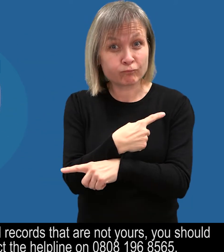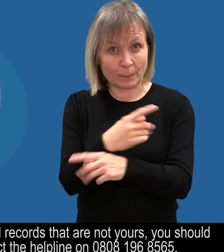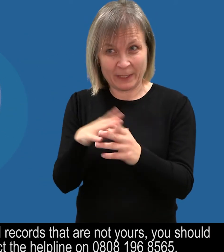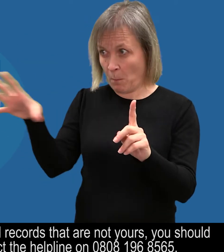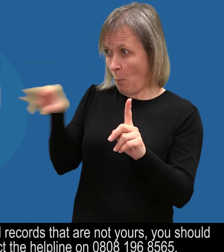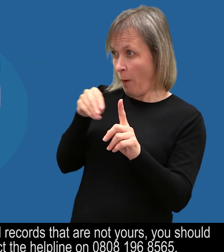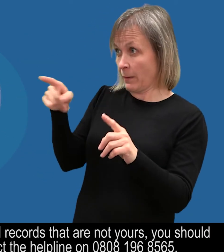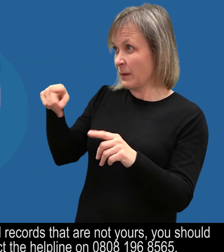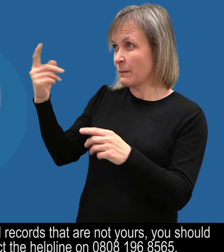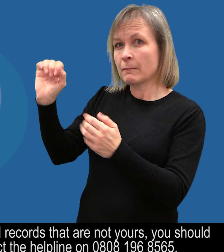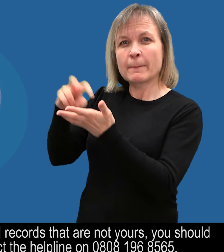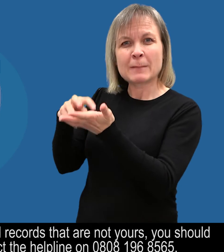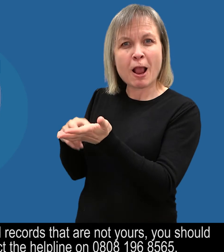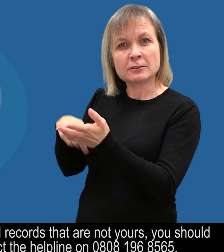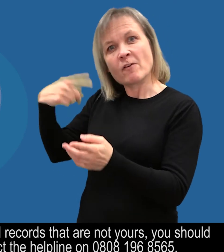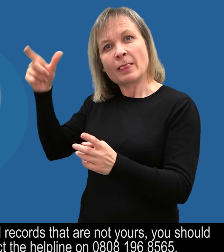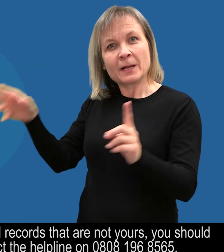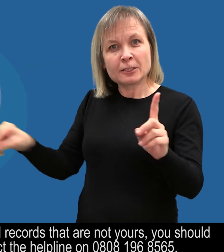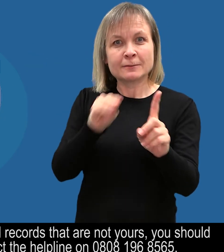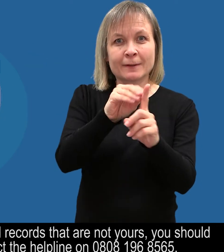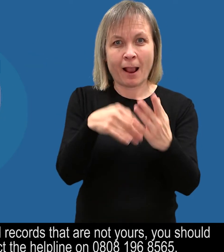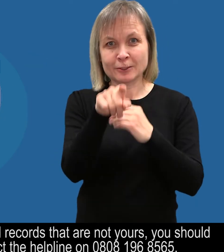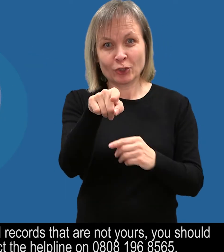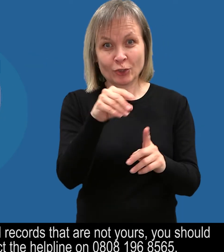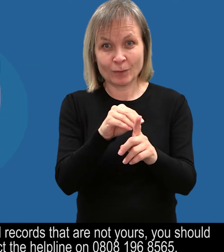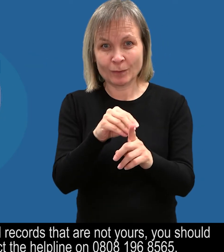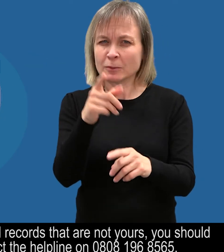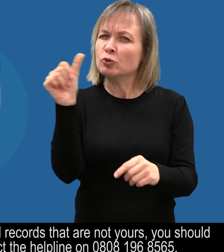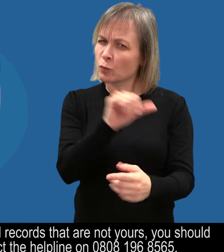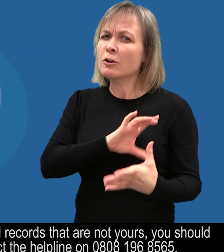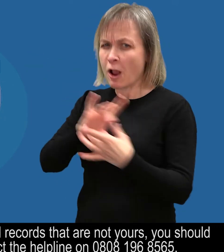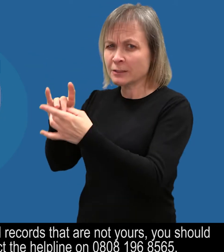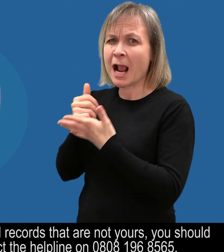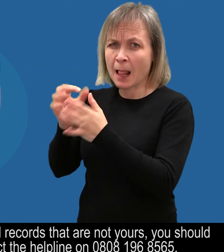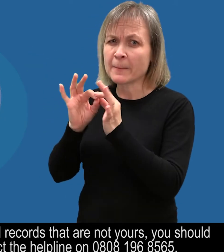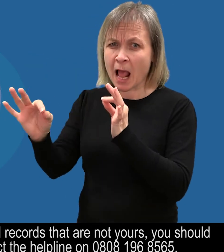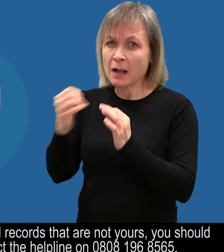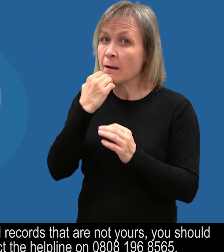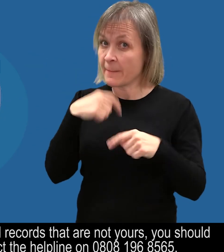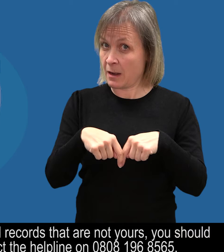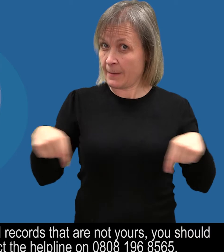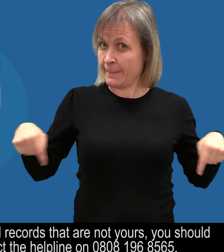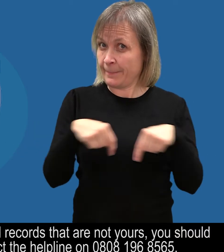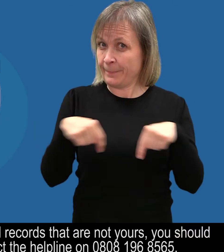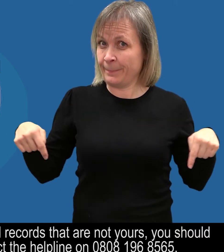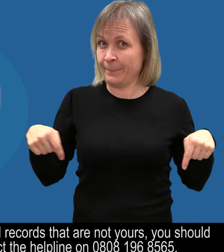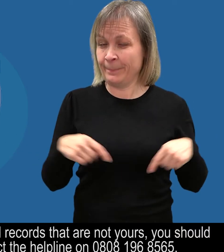that are not yours, you should contact the helpline on 0808 196 8565.